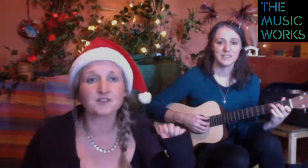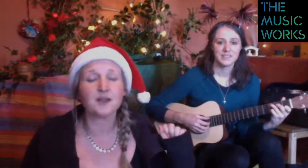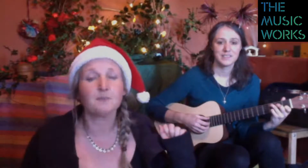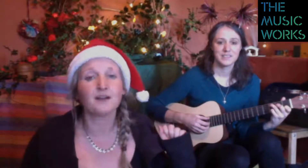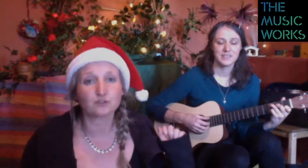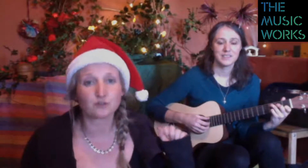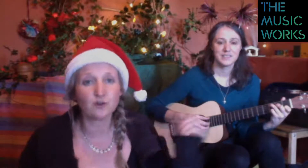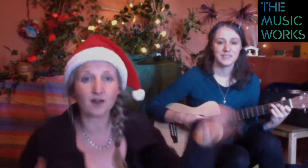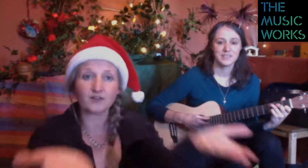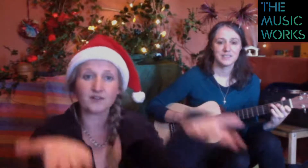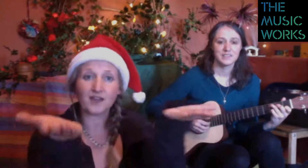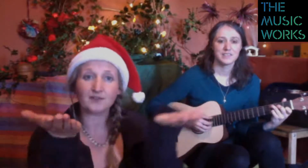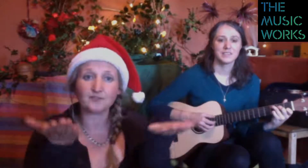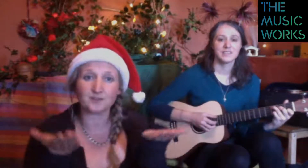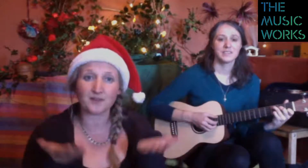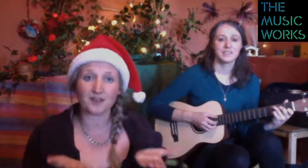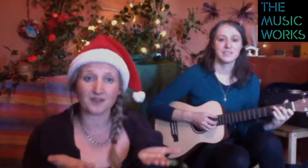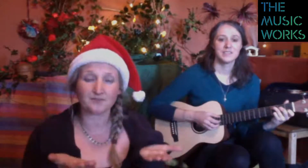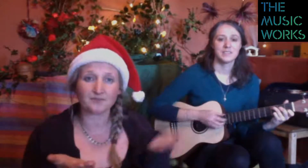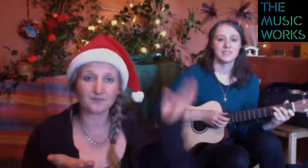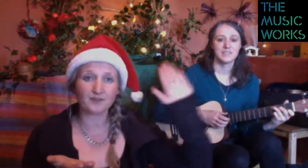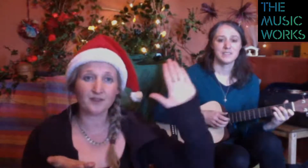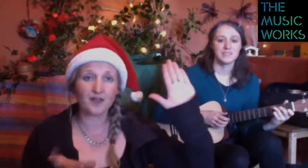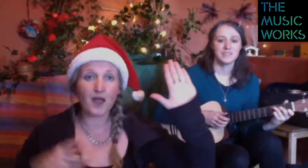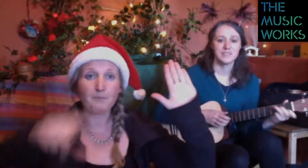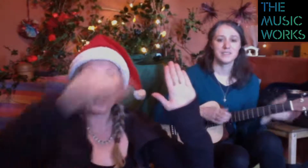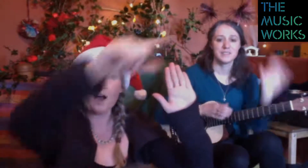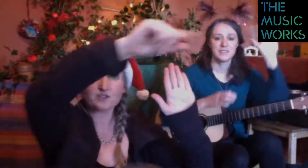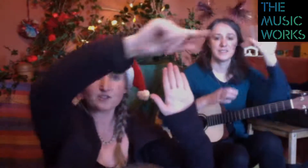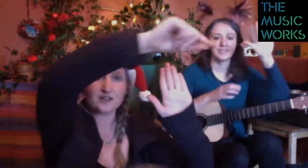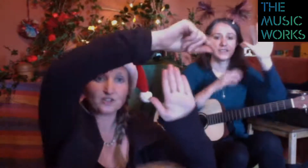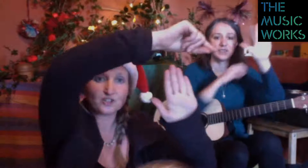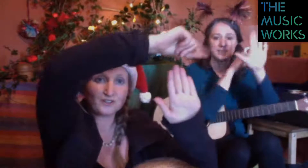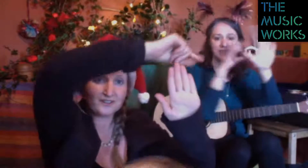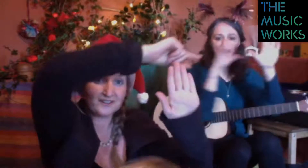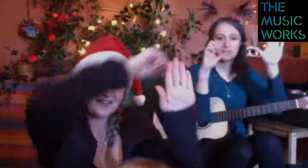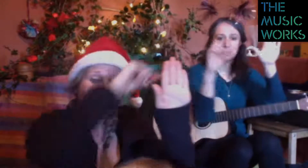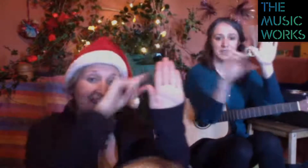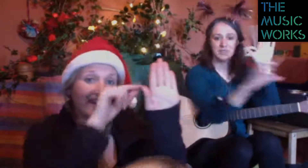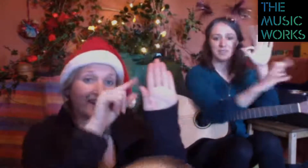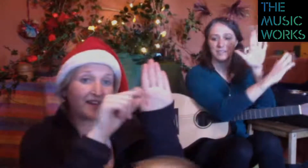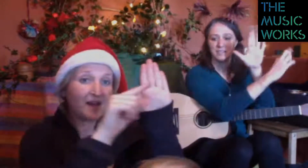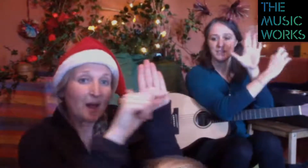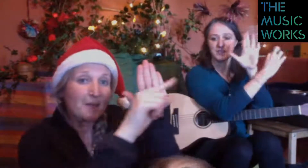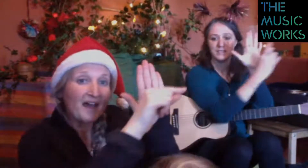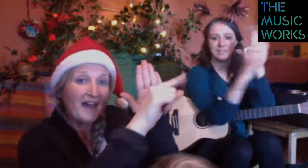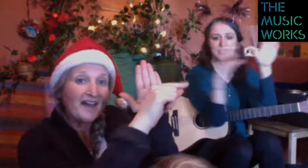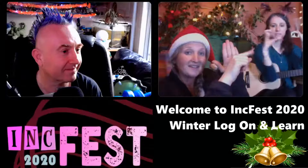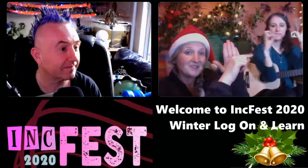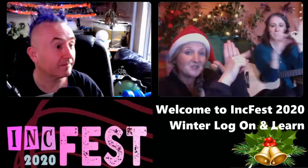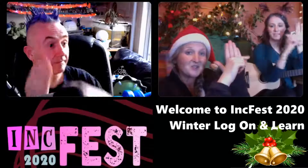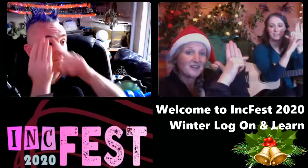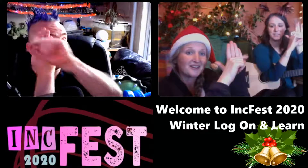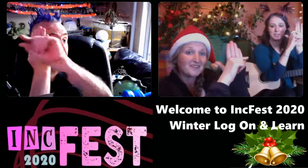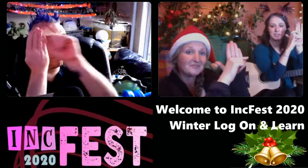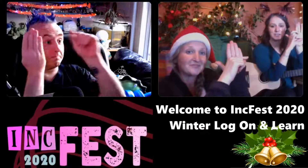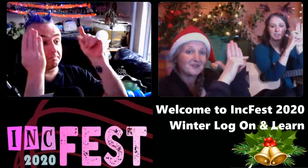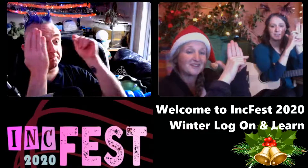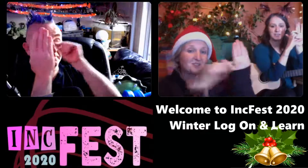my true love gave to me a partridge in a pear tree. Brilliant. So it's just